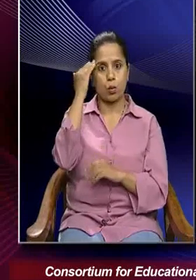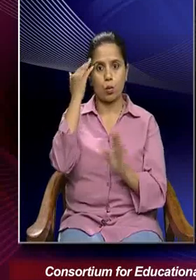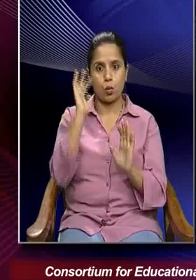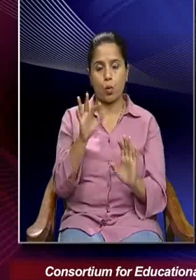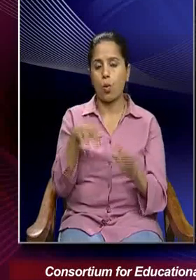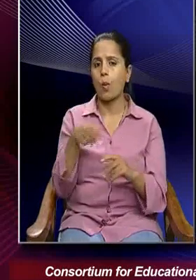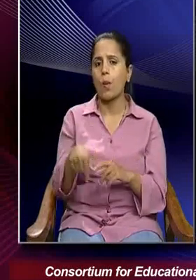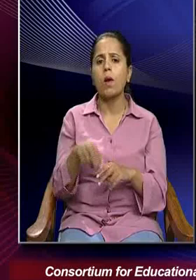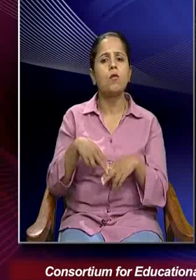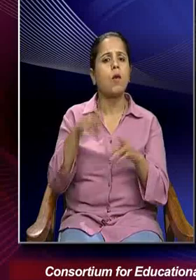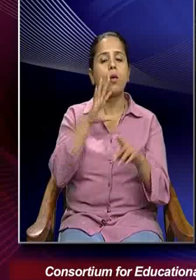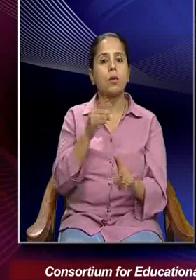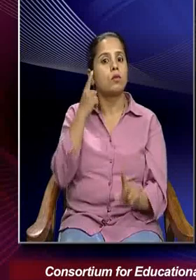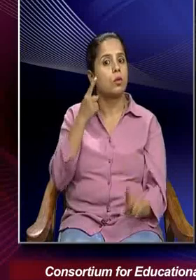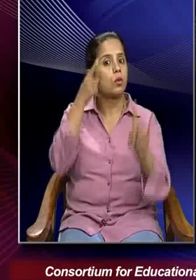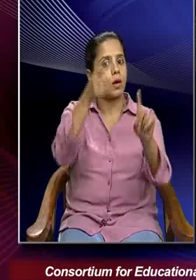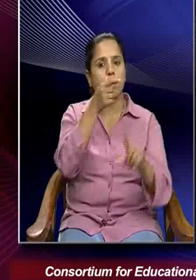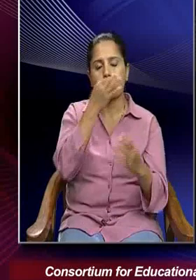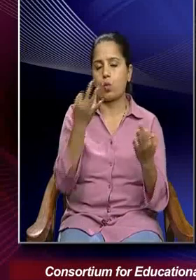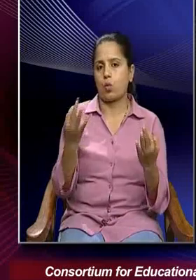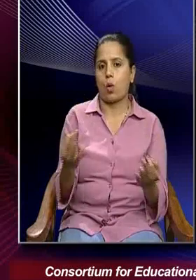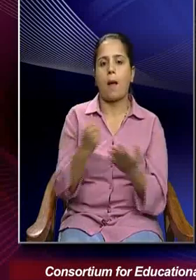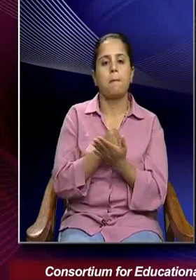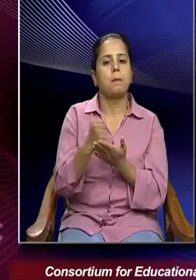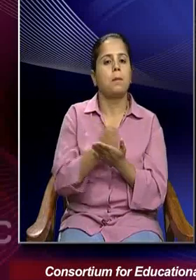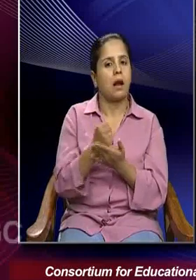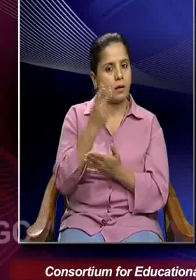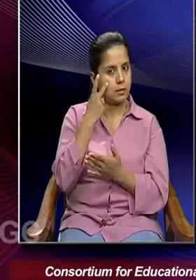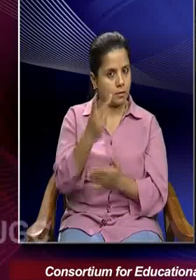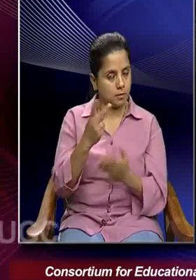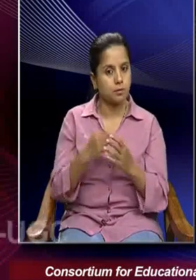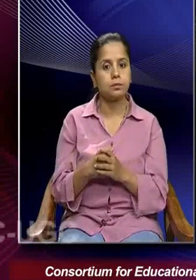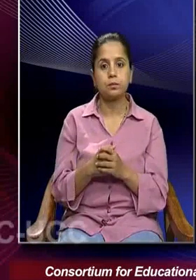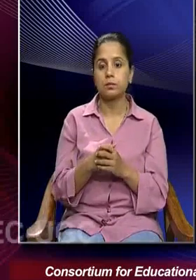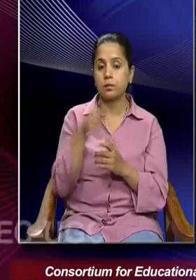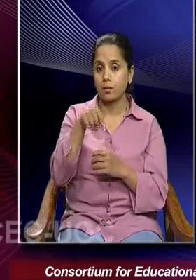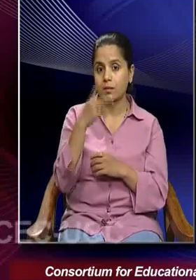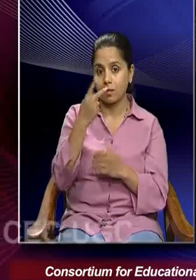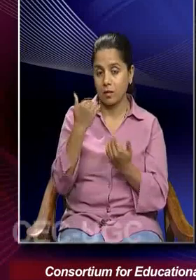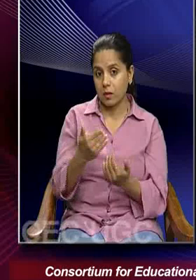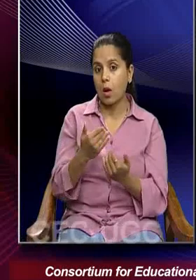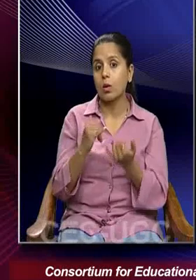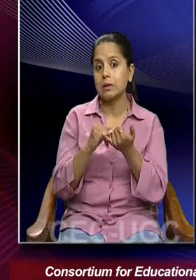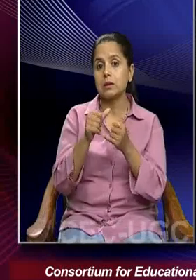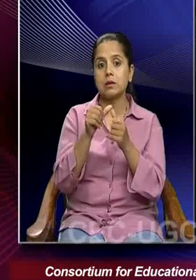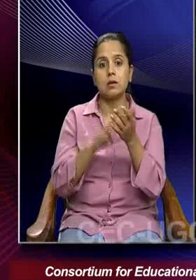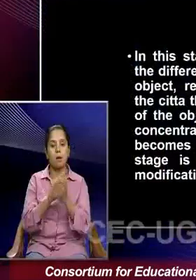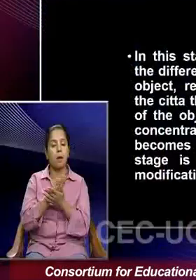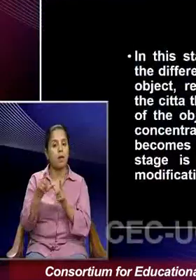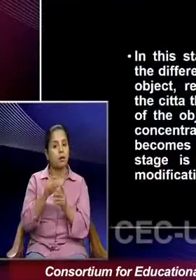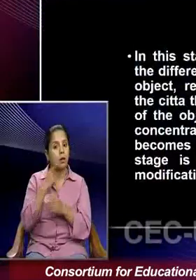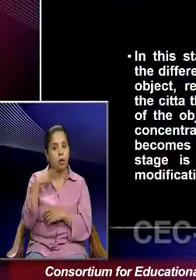the ultimate goal of yoga practice. In this stage, the